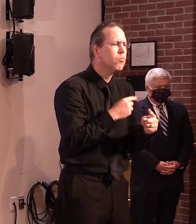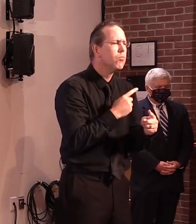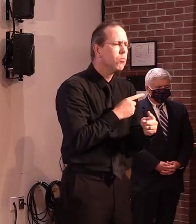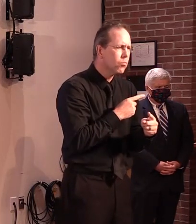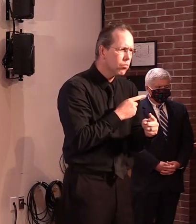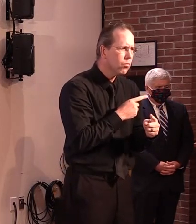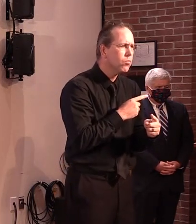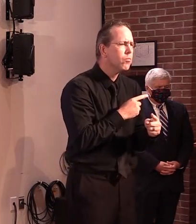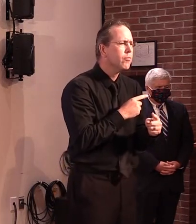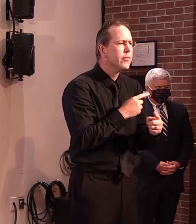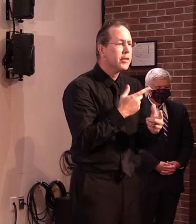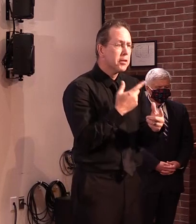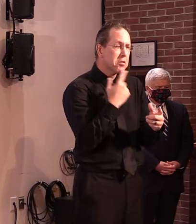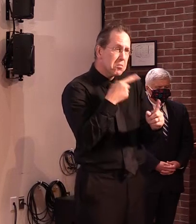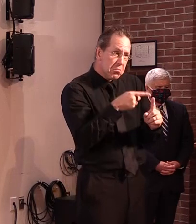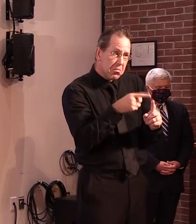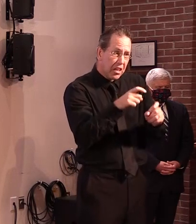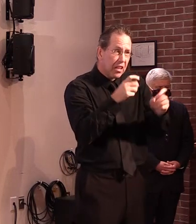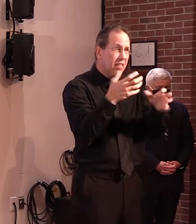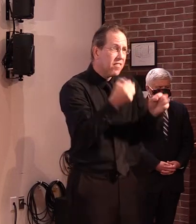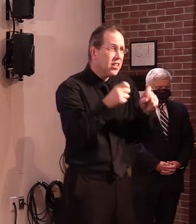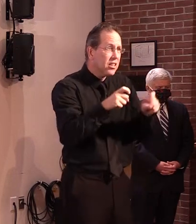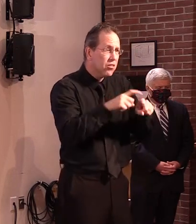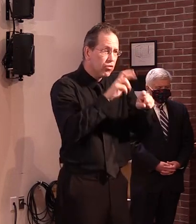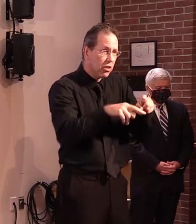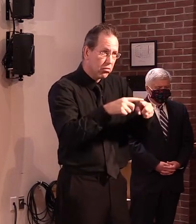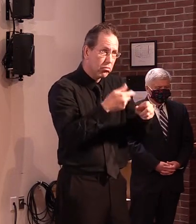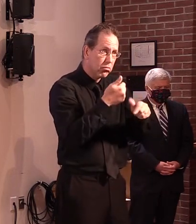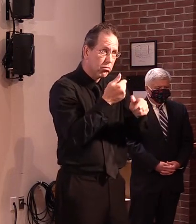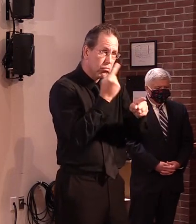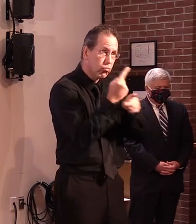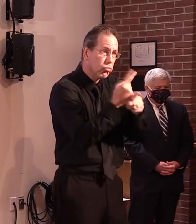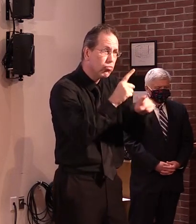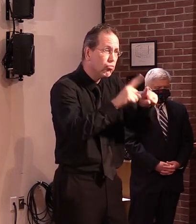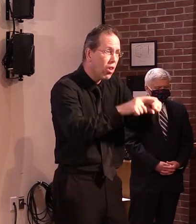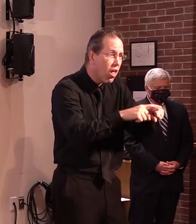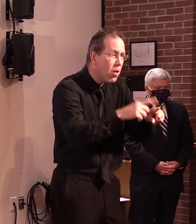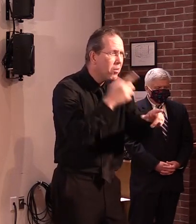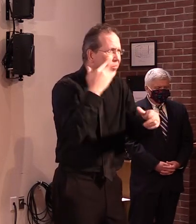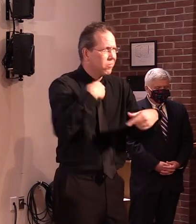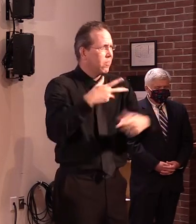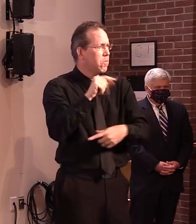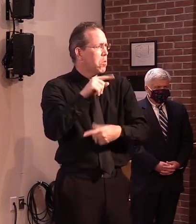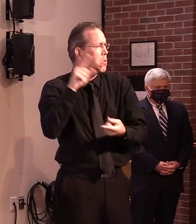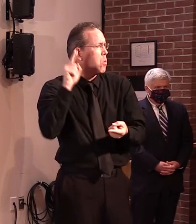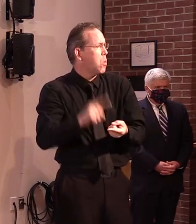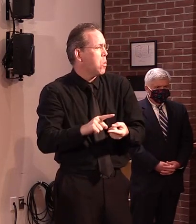state like Vermont where we have such a low COVID positivity rate and also a low COVID case count.